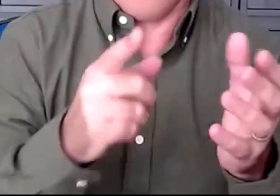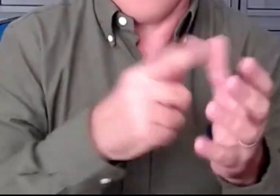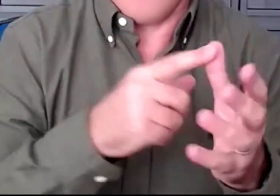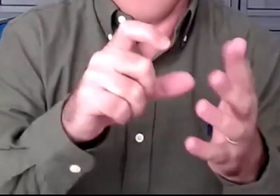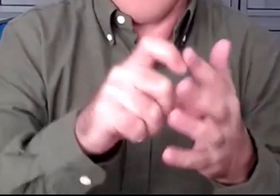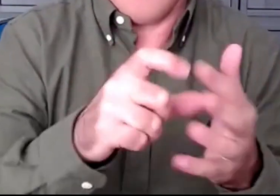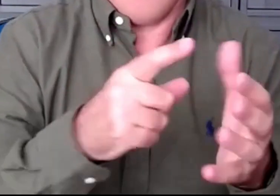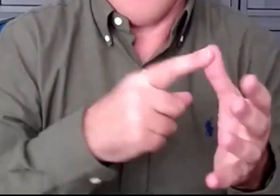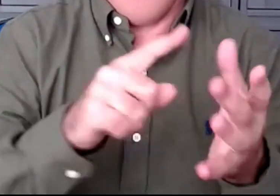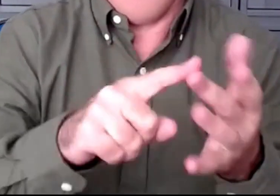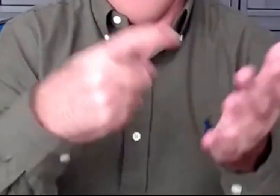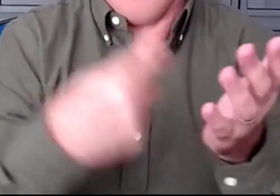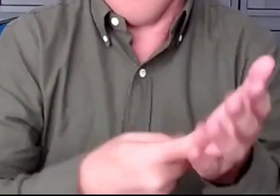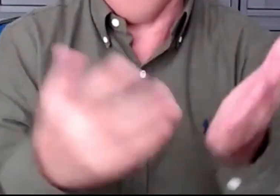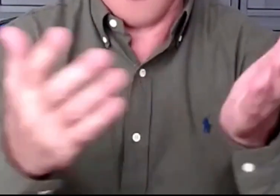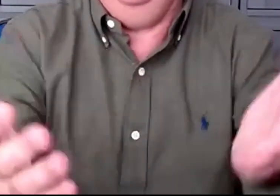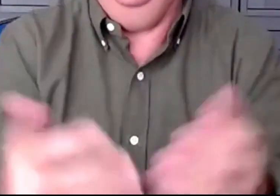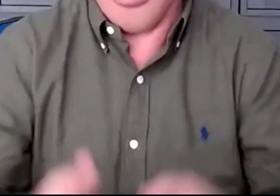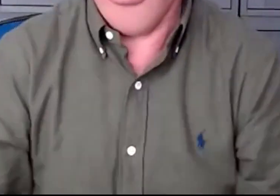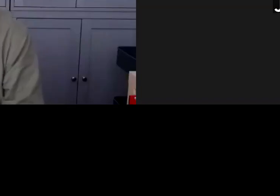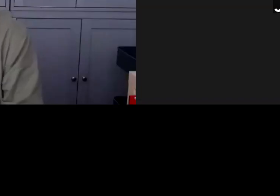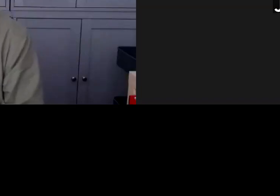welcome John Adair.